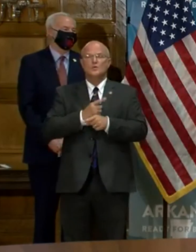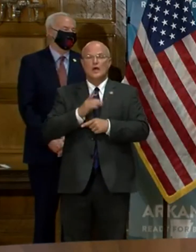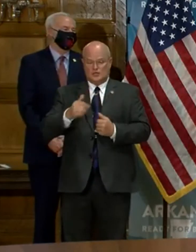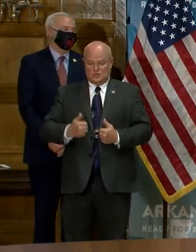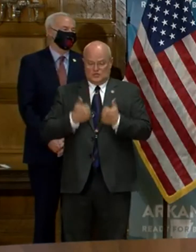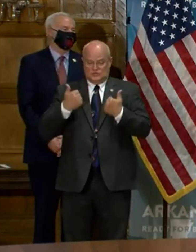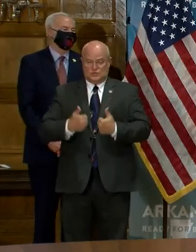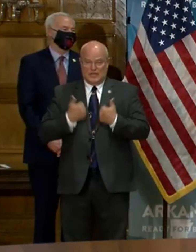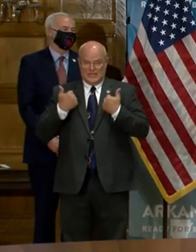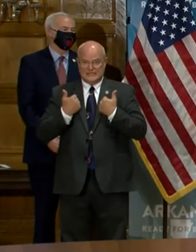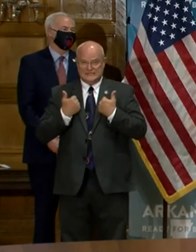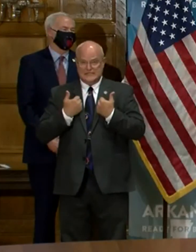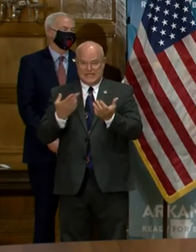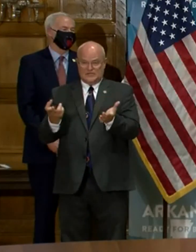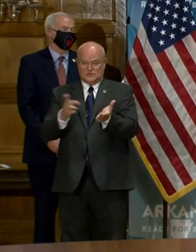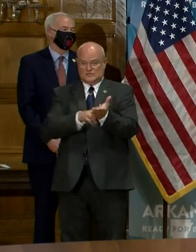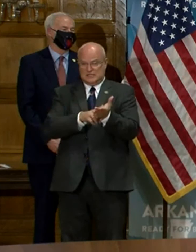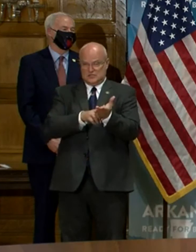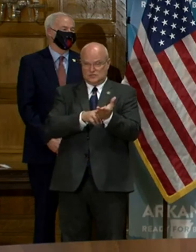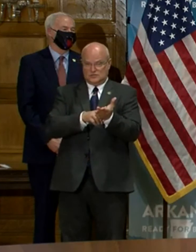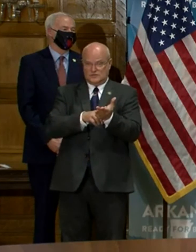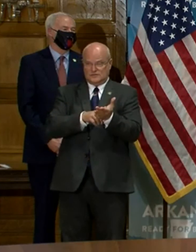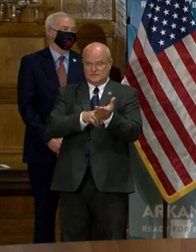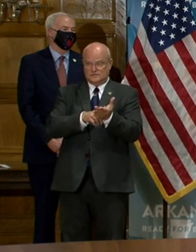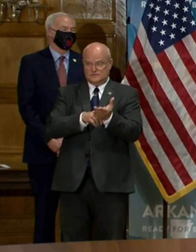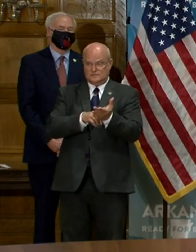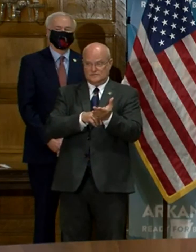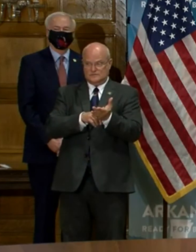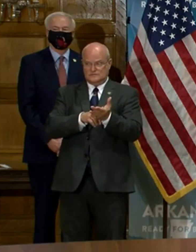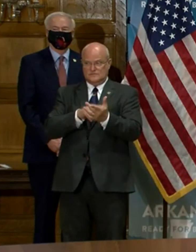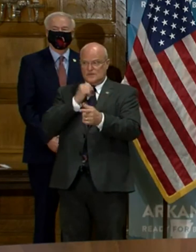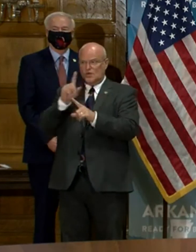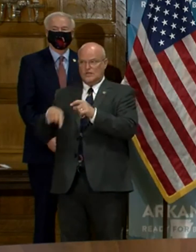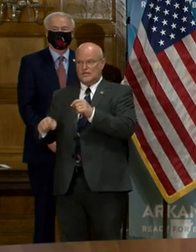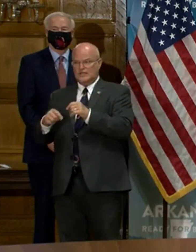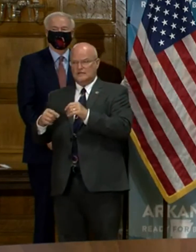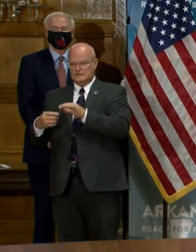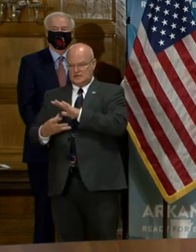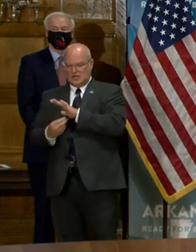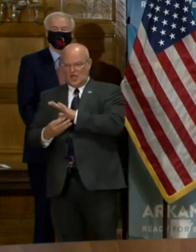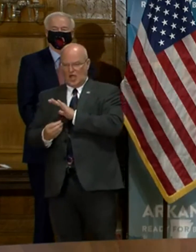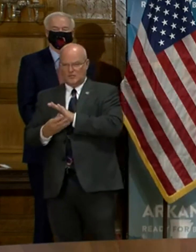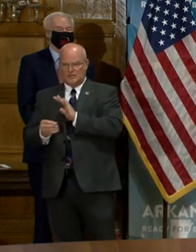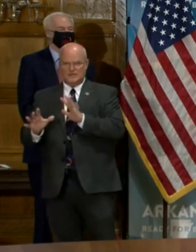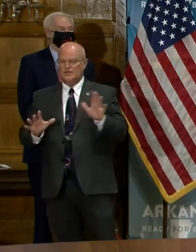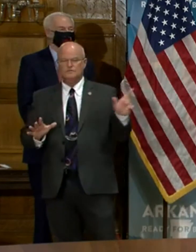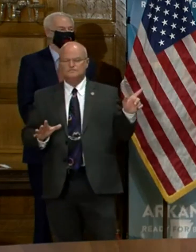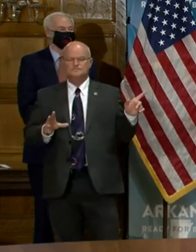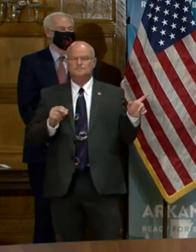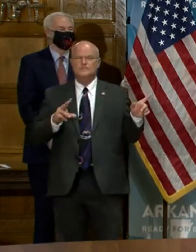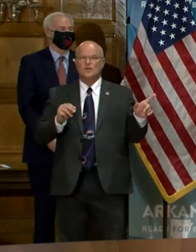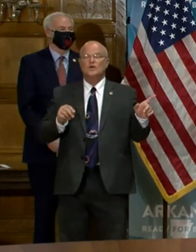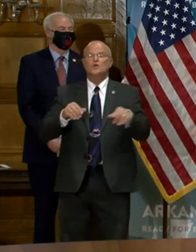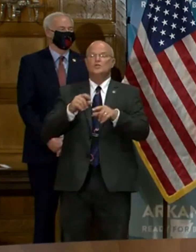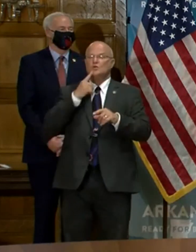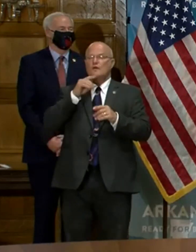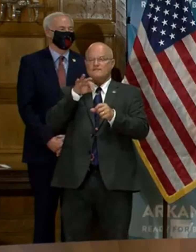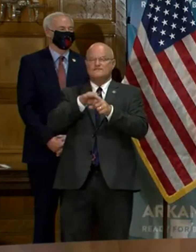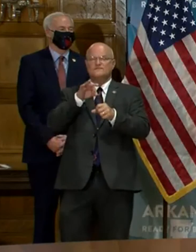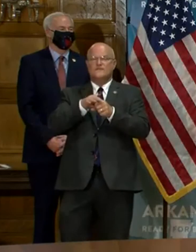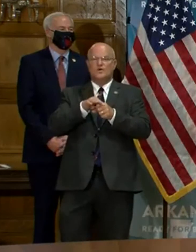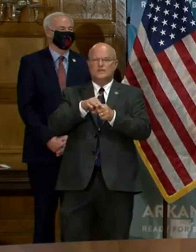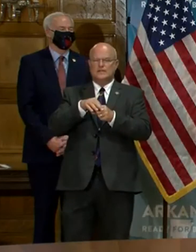your address and your signature, and you Like go get a photocopy? that's right. You do not. You are essentially